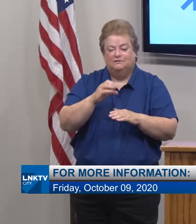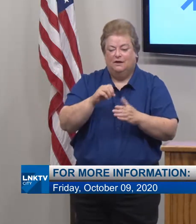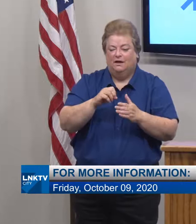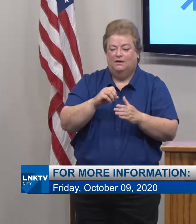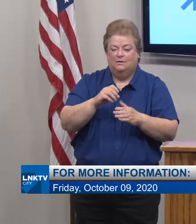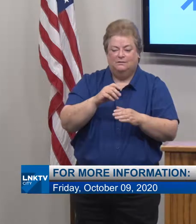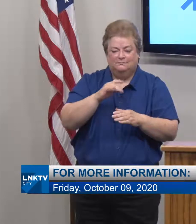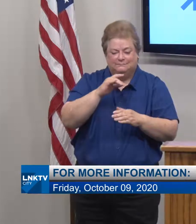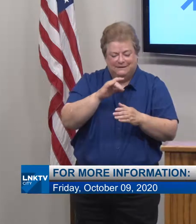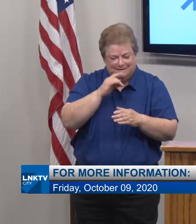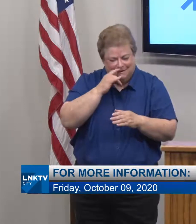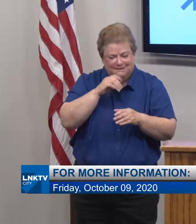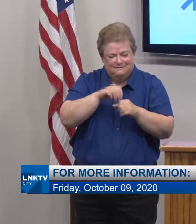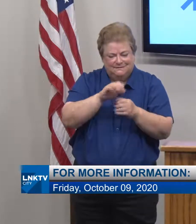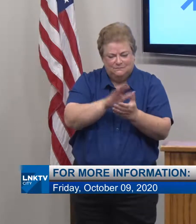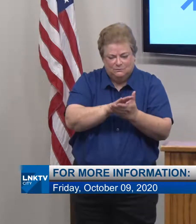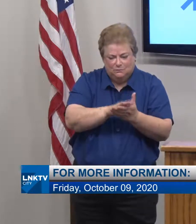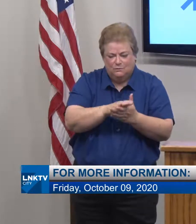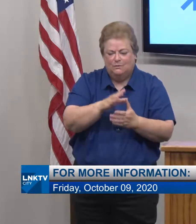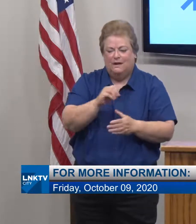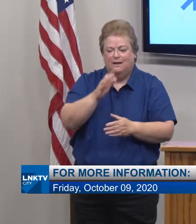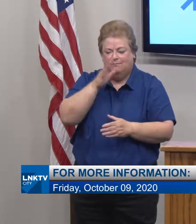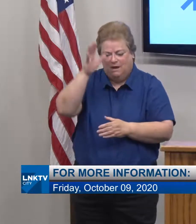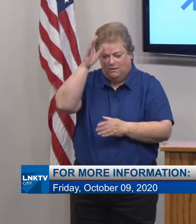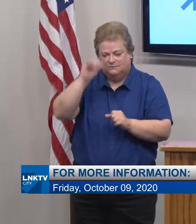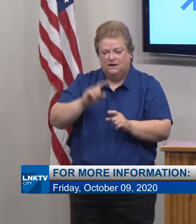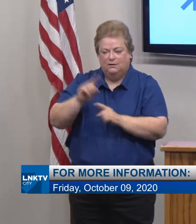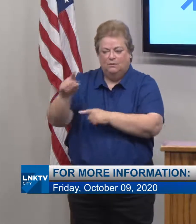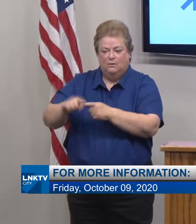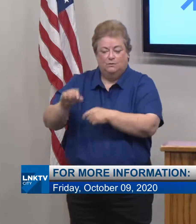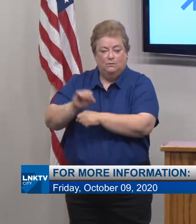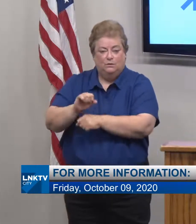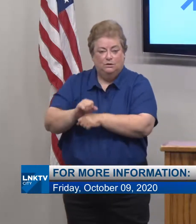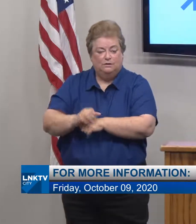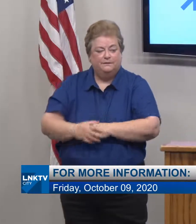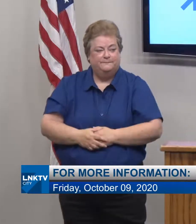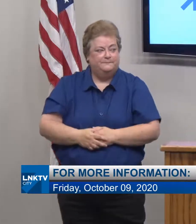work and they're getting an education.